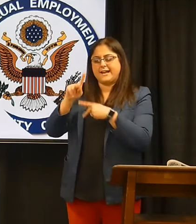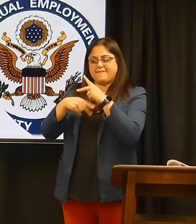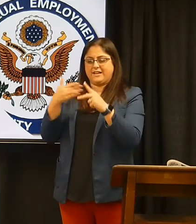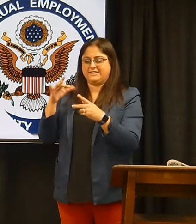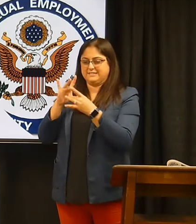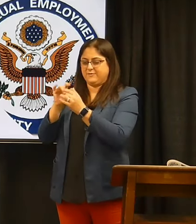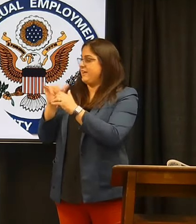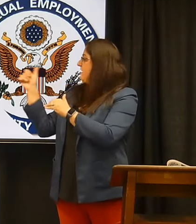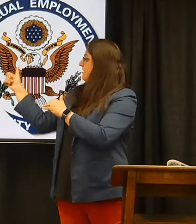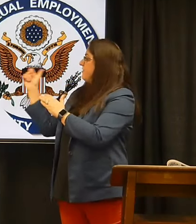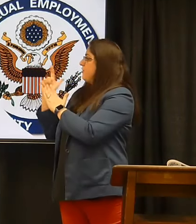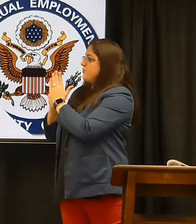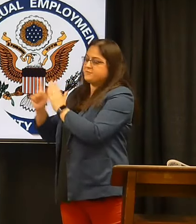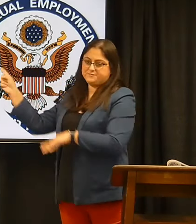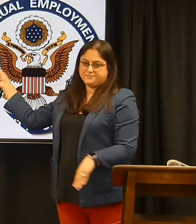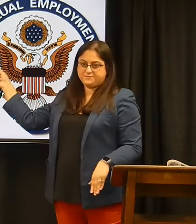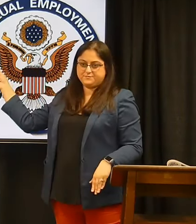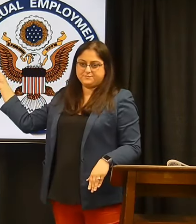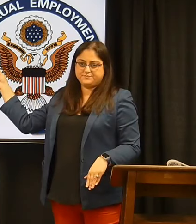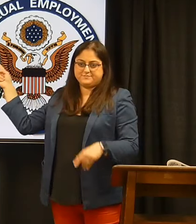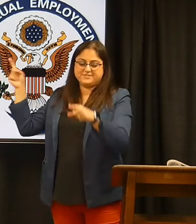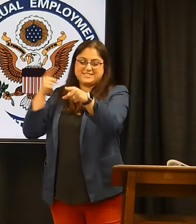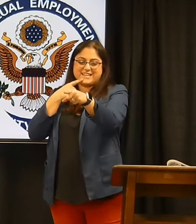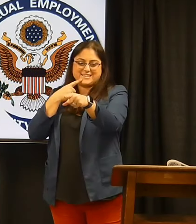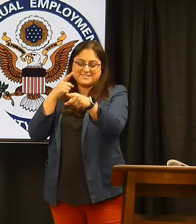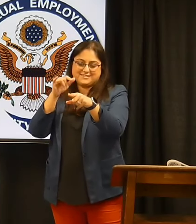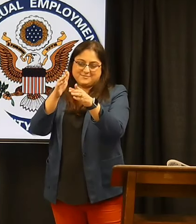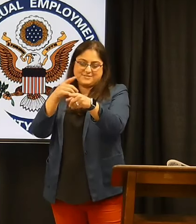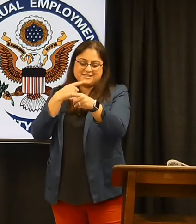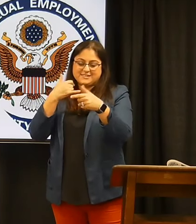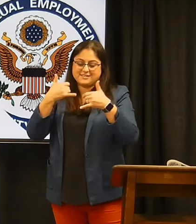hire that younger person to replace me? It would fall under that law there.